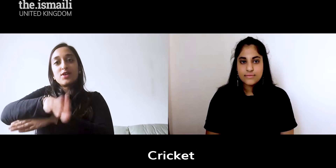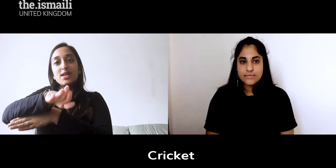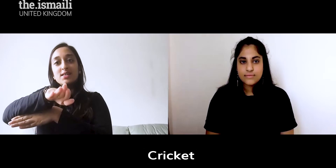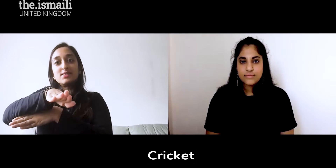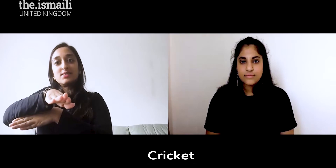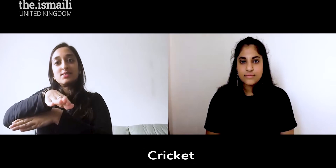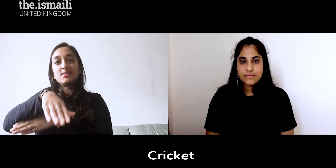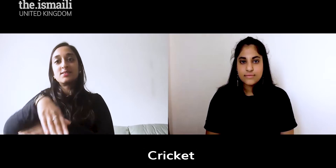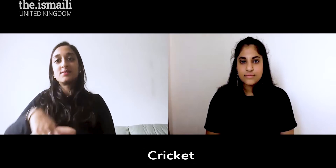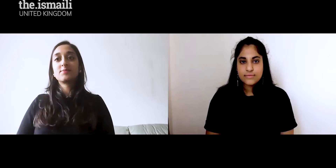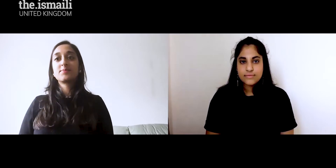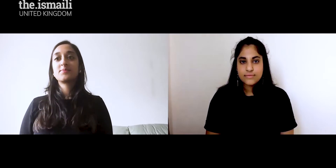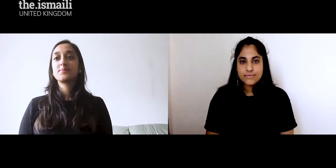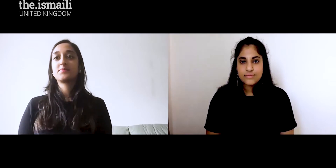Cricket.